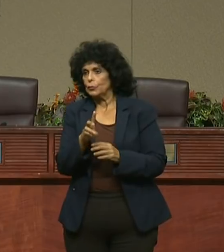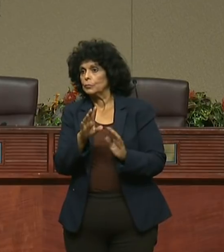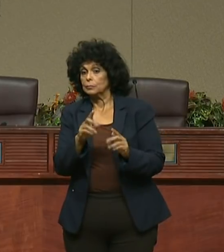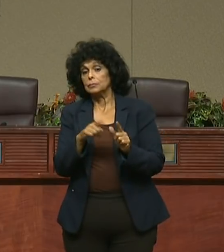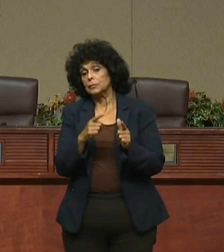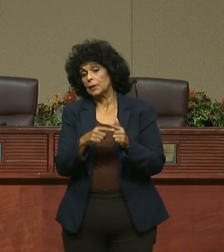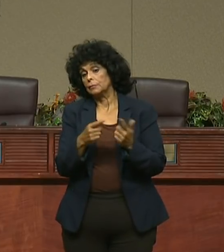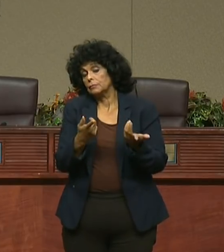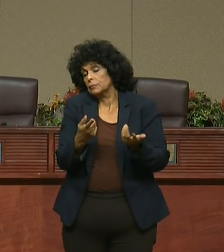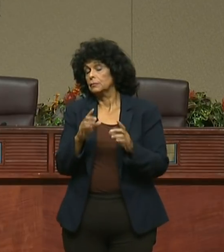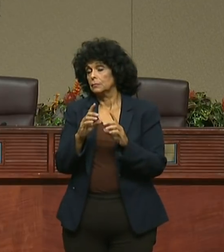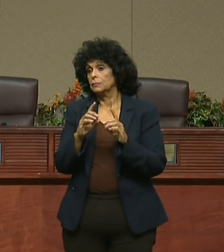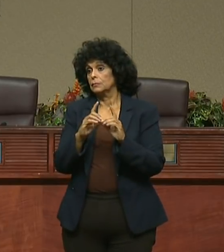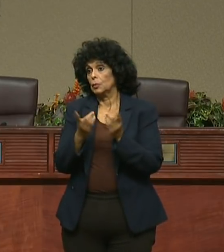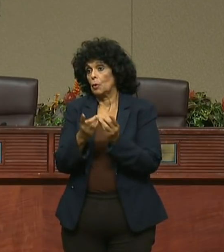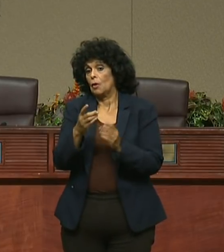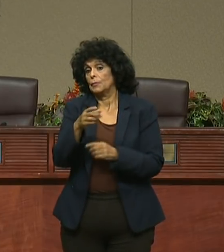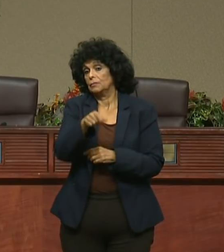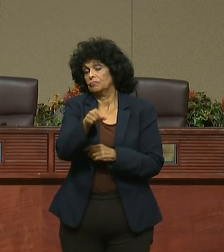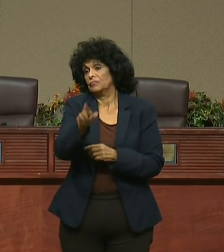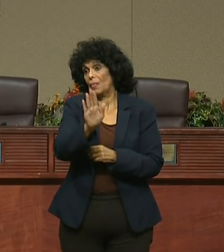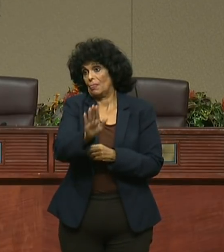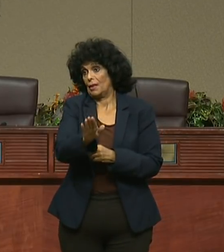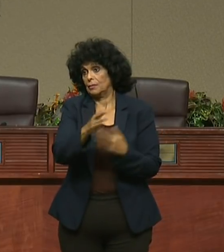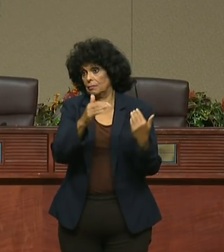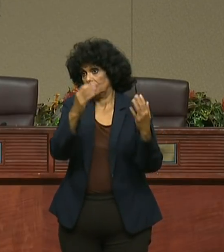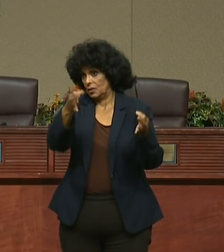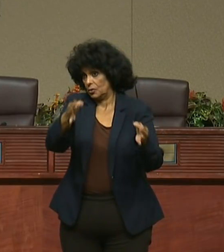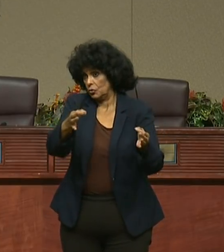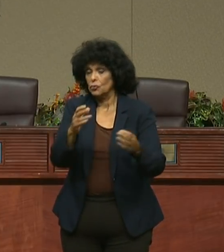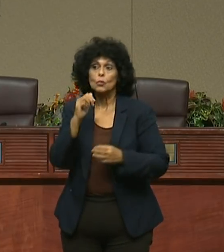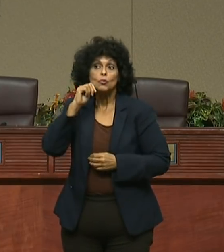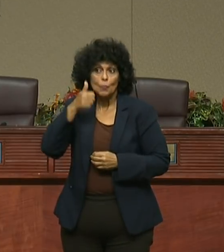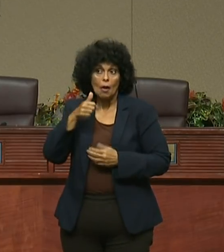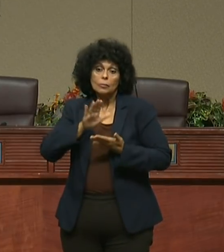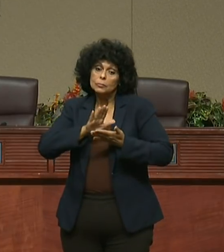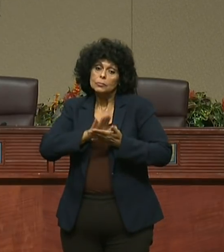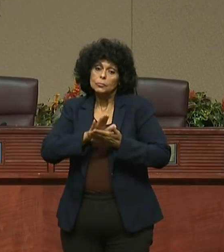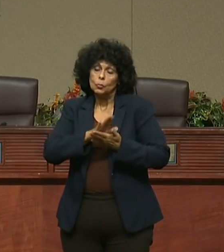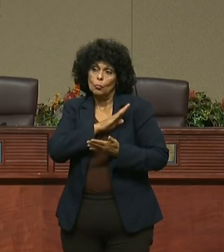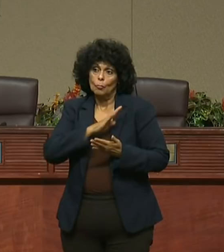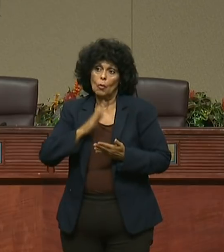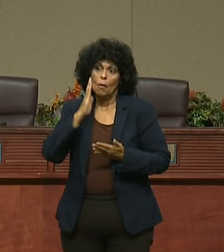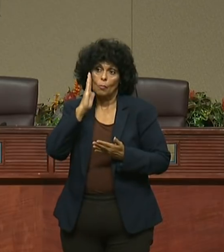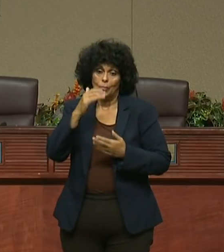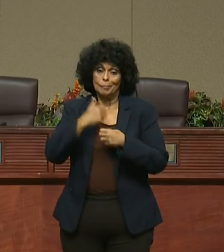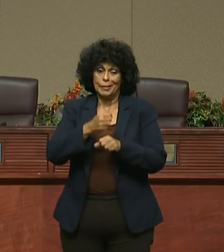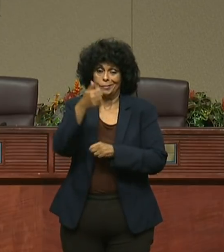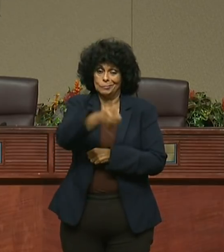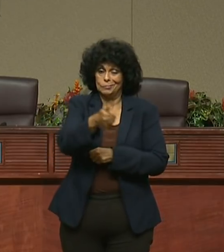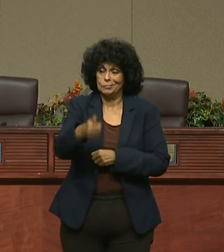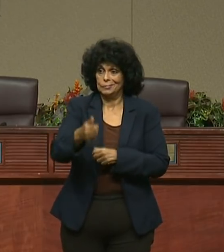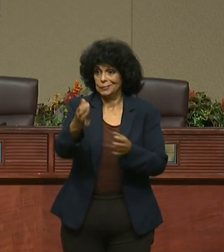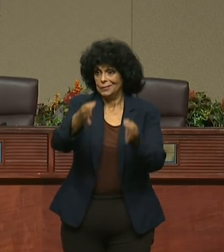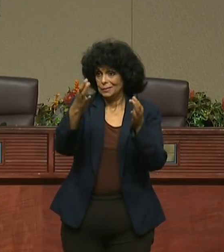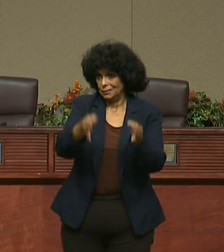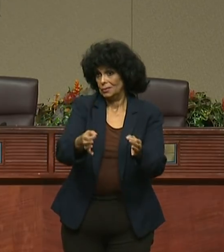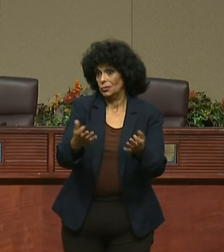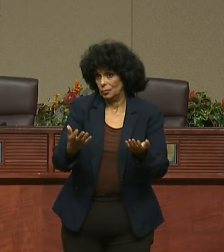school board meeting, they will make a decision based upon the input that they receive